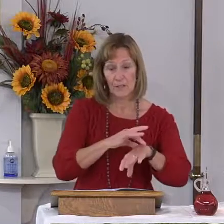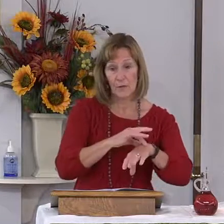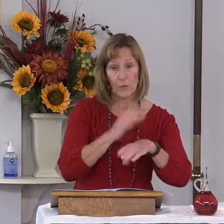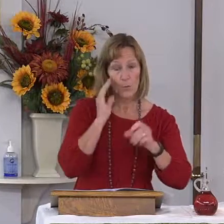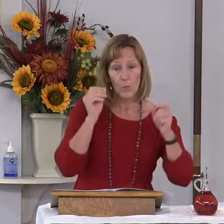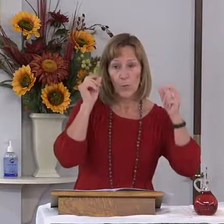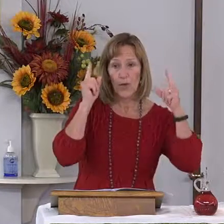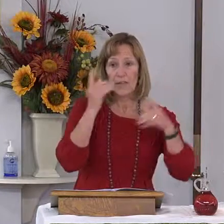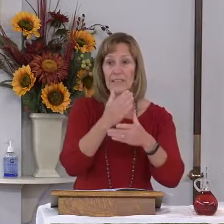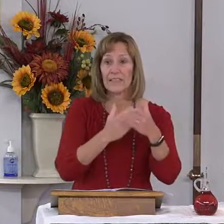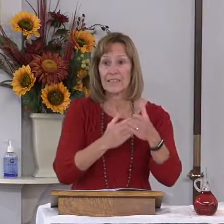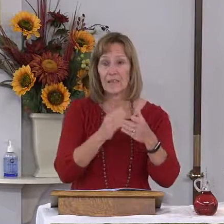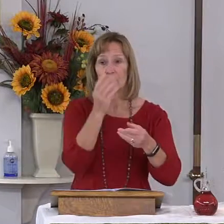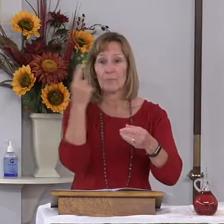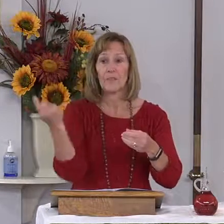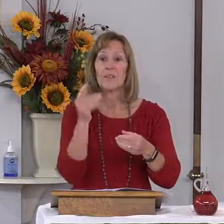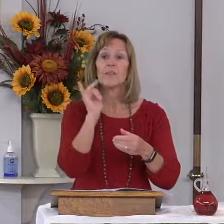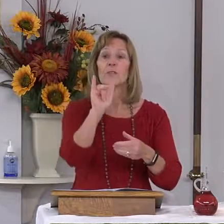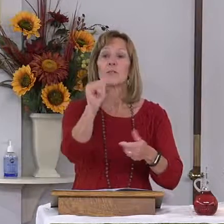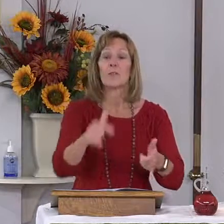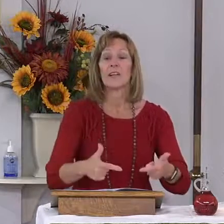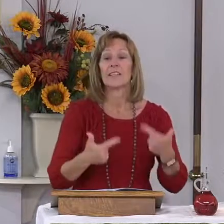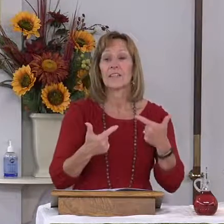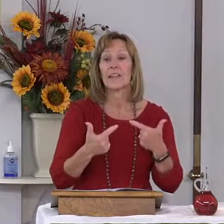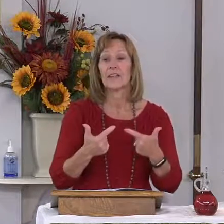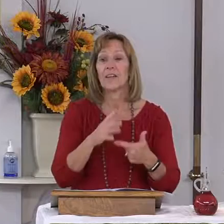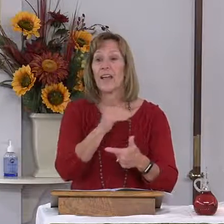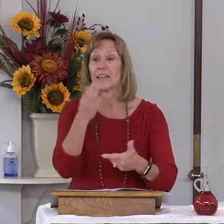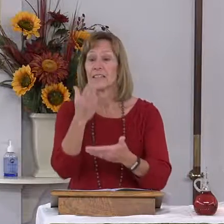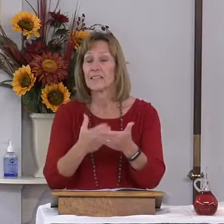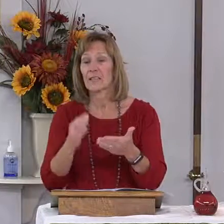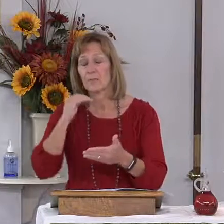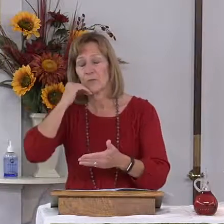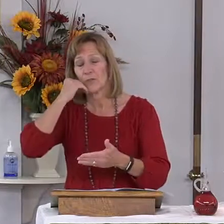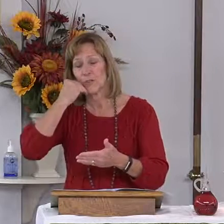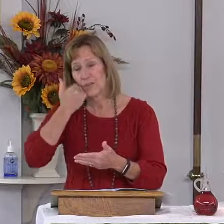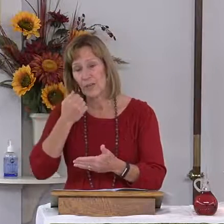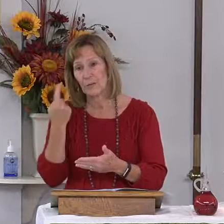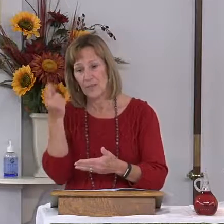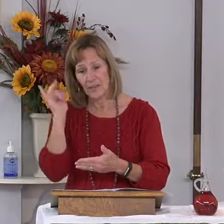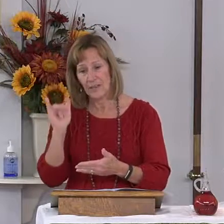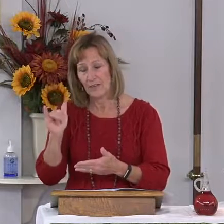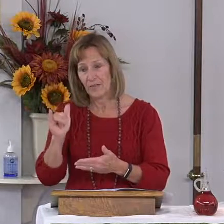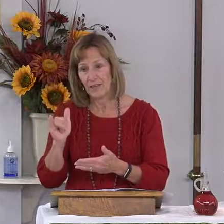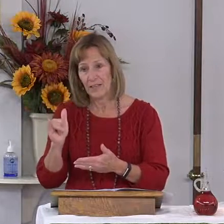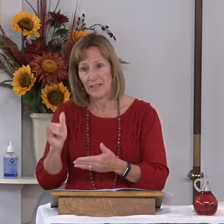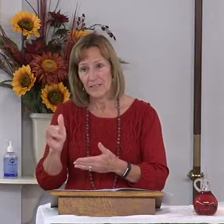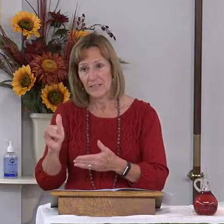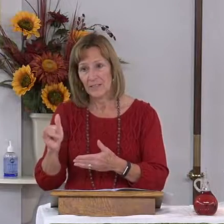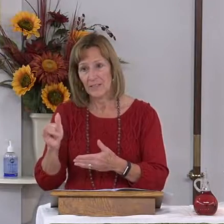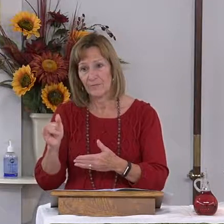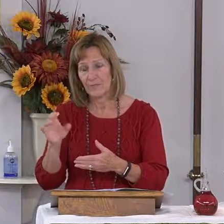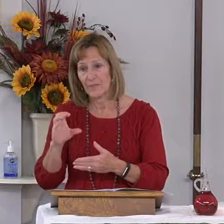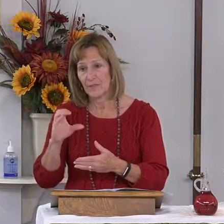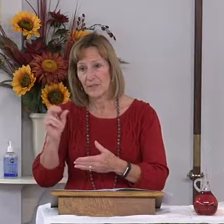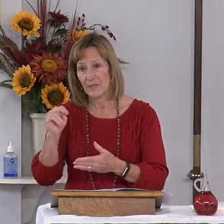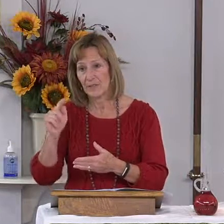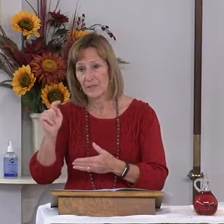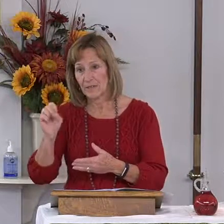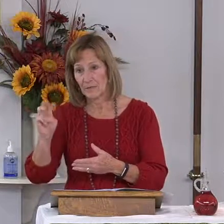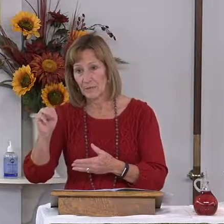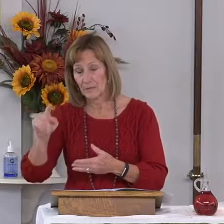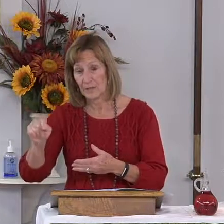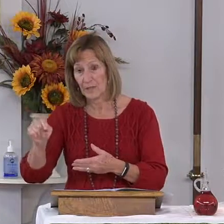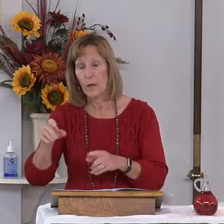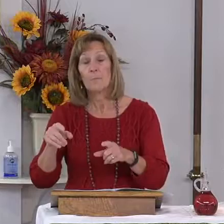awake, some to everlasting life, and some to shame and everlasting contempt. Those who are